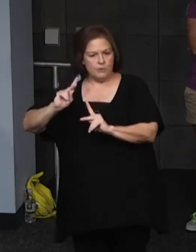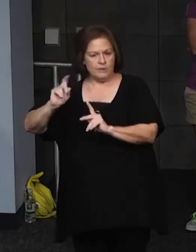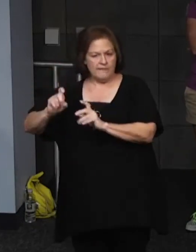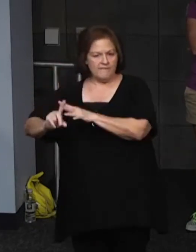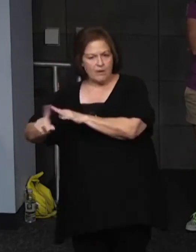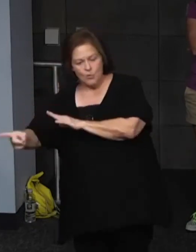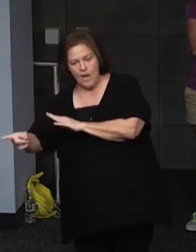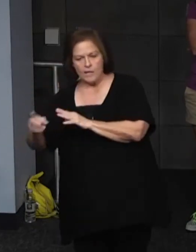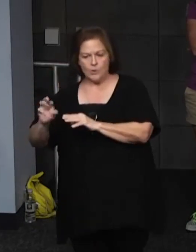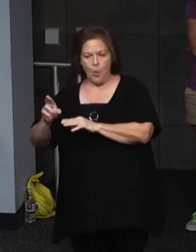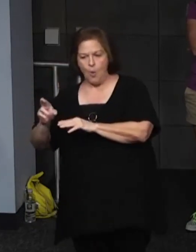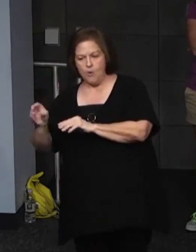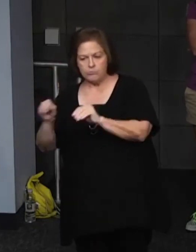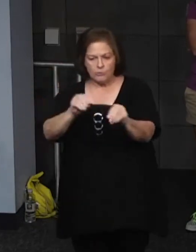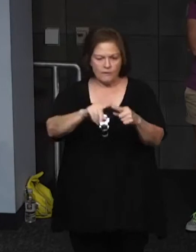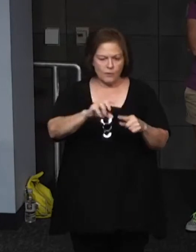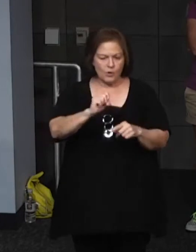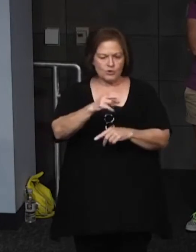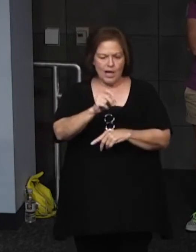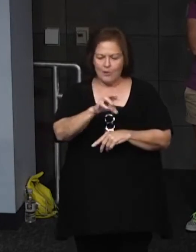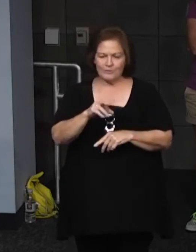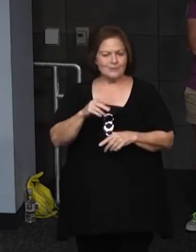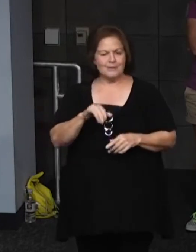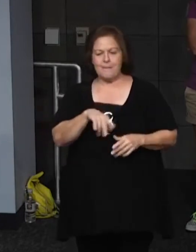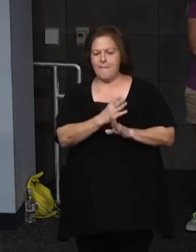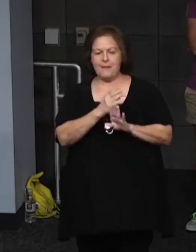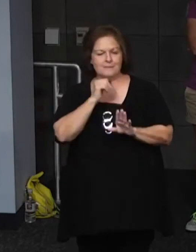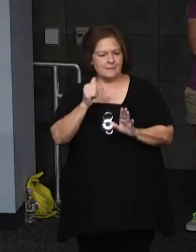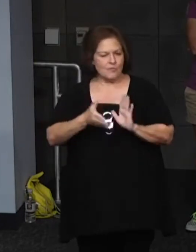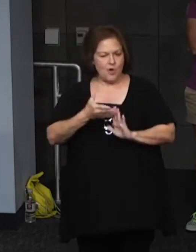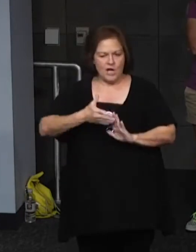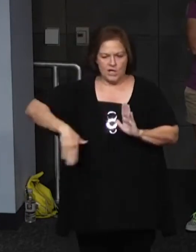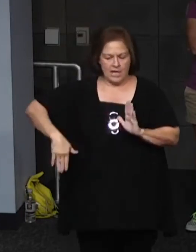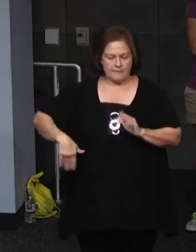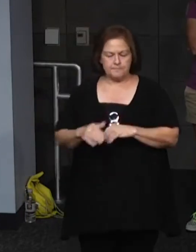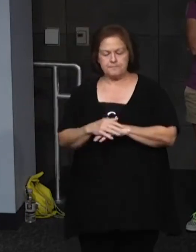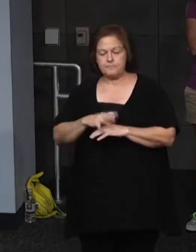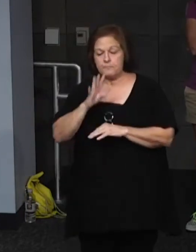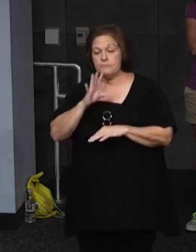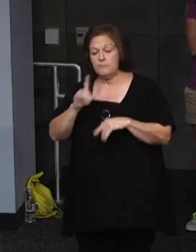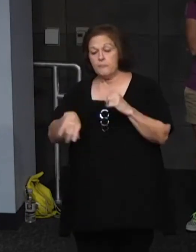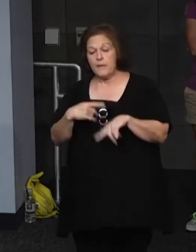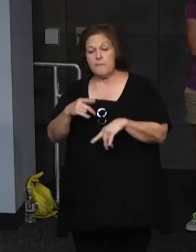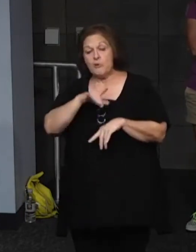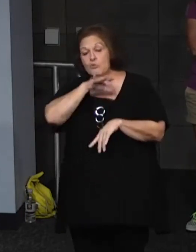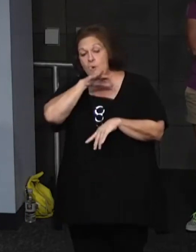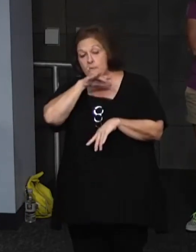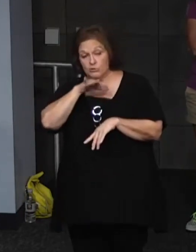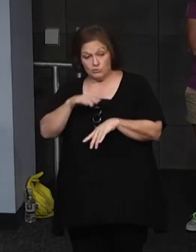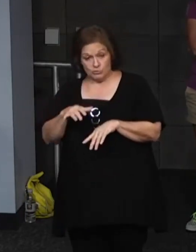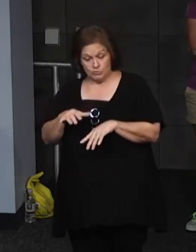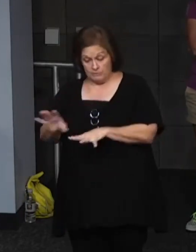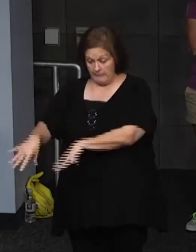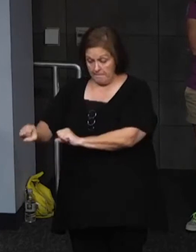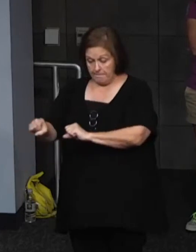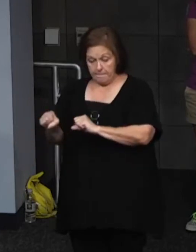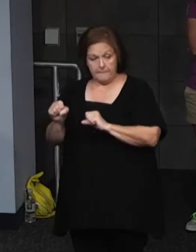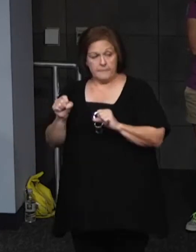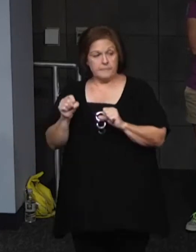shelters, so that is not up and running yet. Now, I want to talk about curbside garbage pickup. We've been saying that